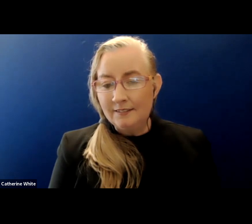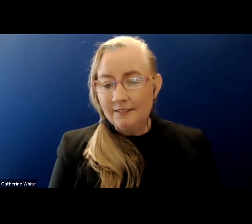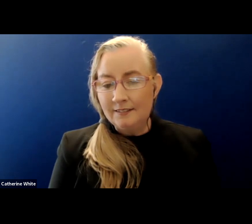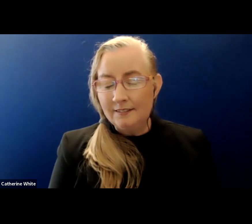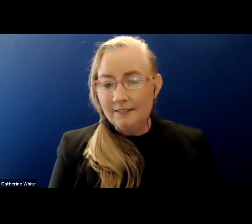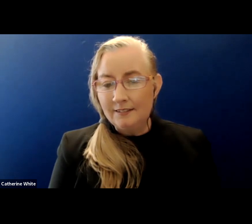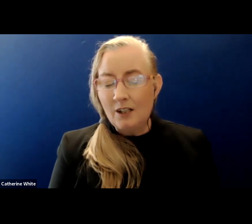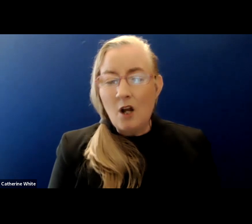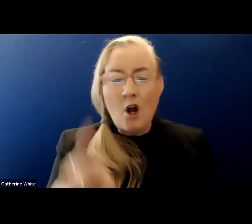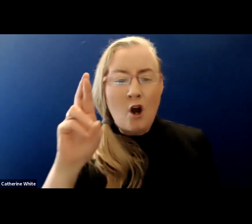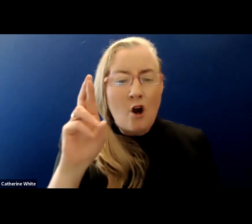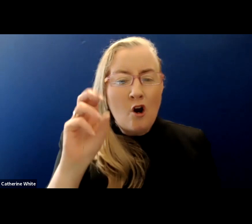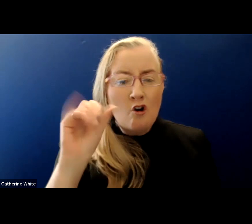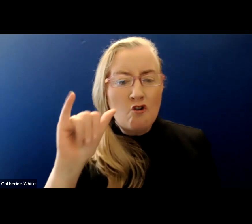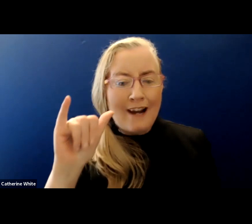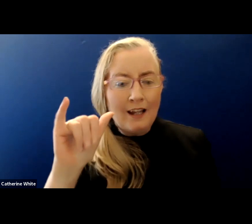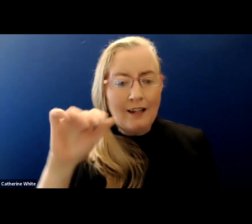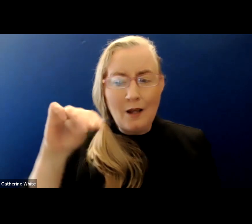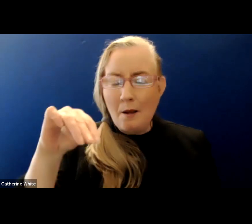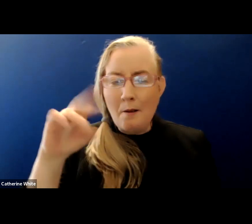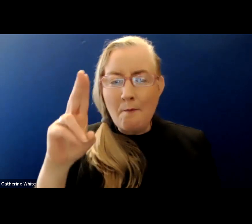Ray Murphy, go ahead, Ray.